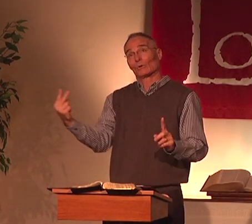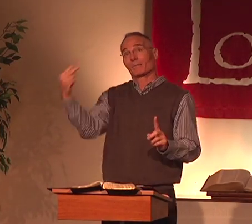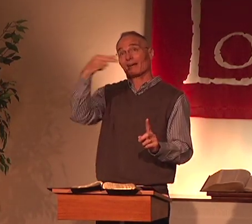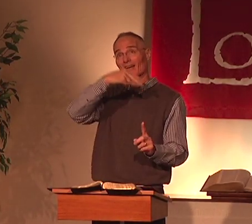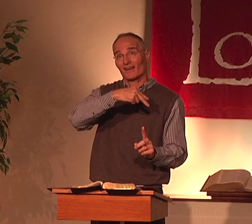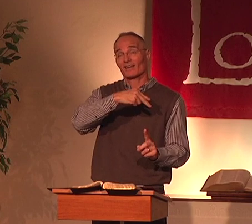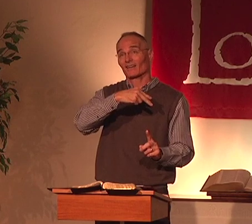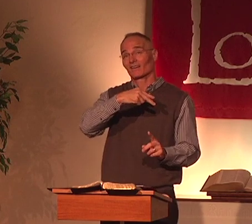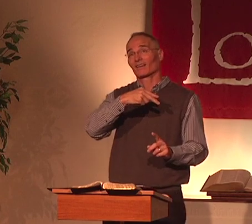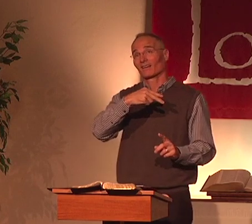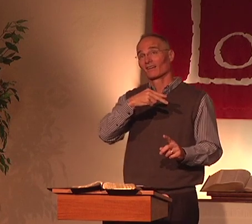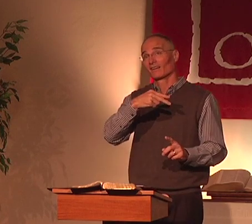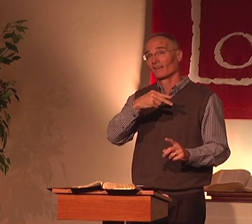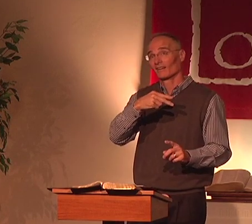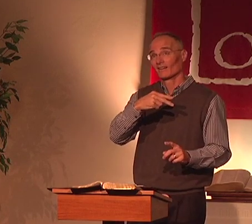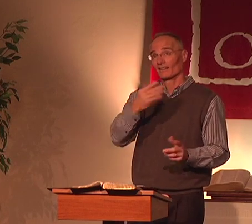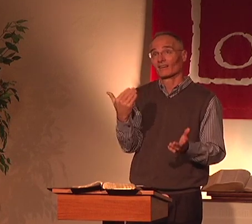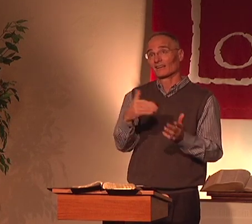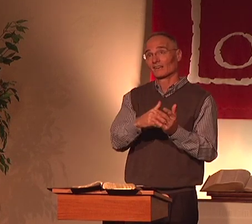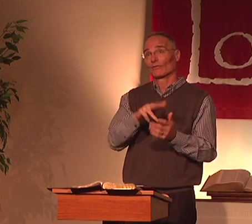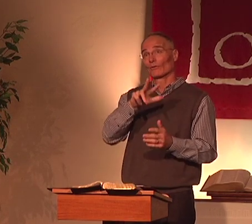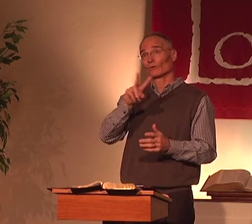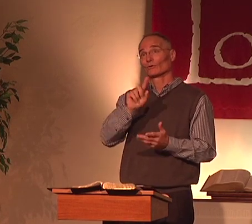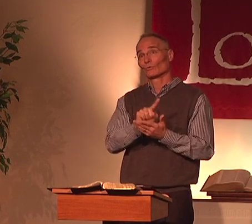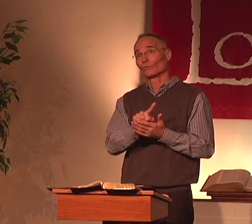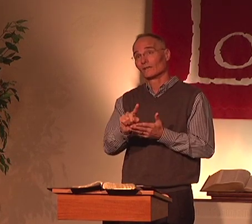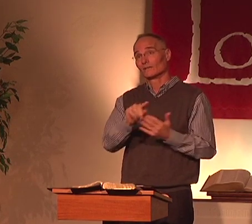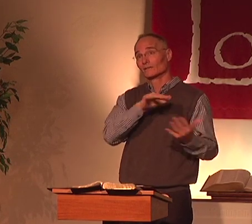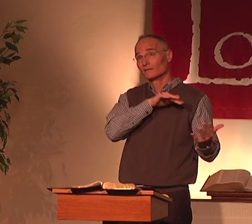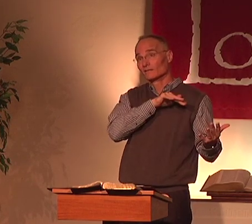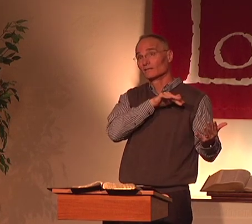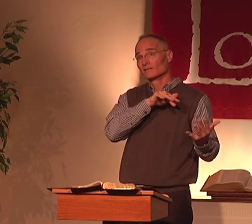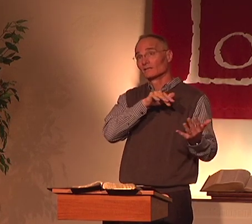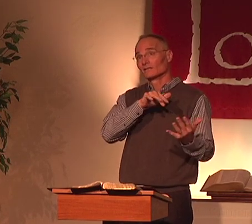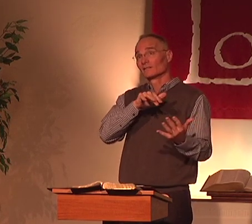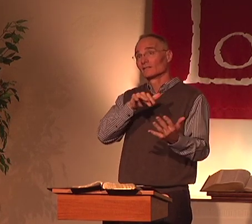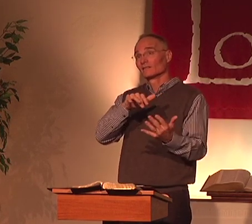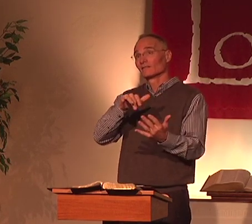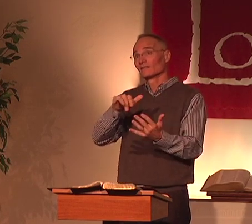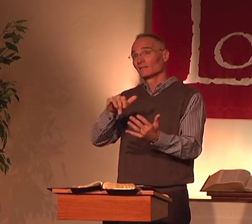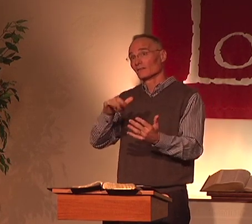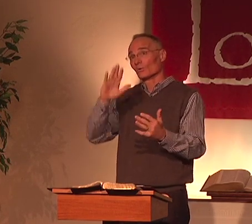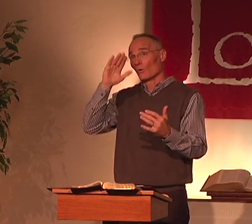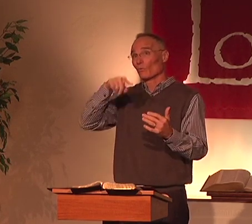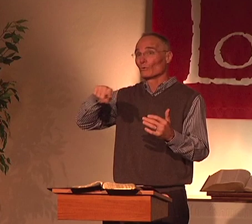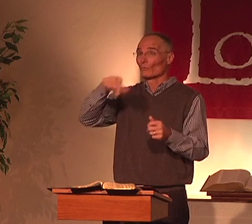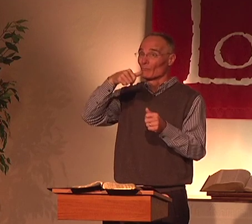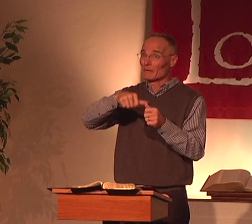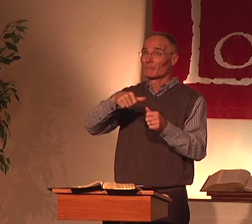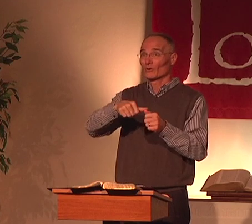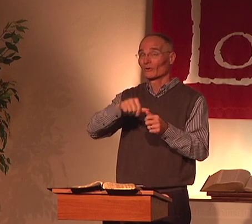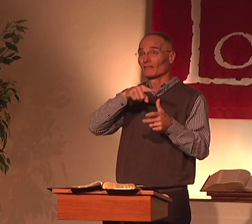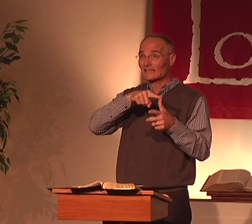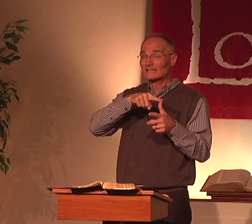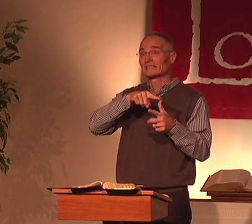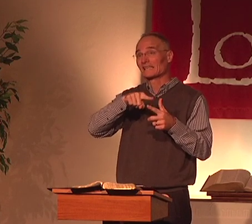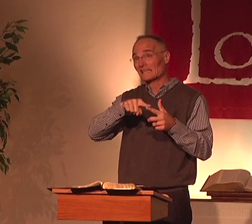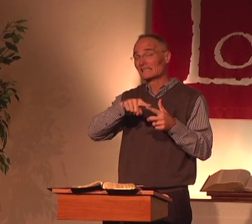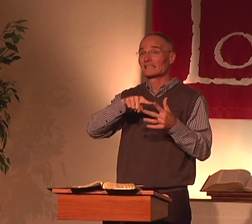And I Think when We look Back Again 32 weeks Of studying This I hope That you Remember